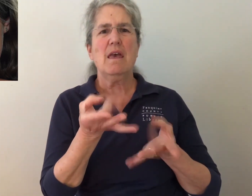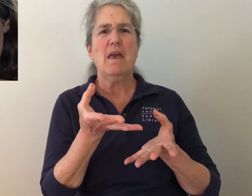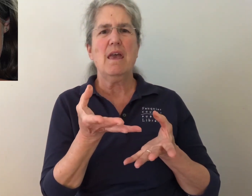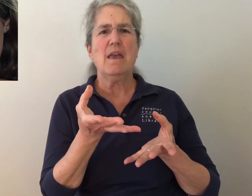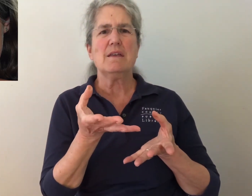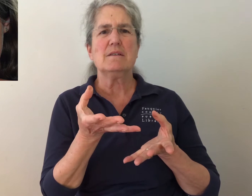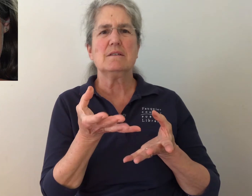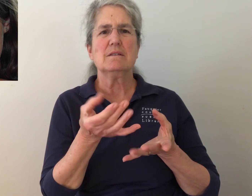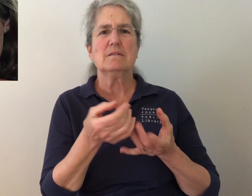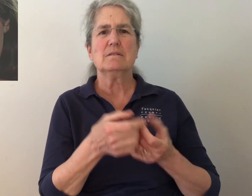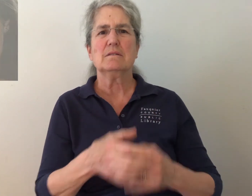Hate.